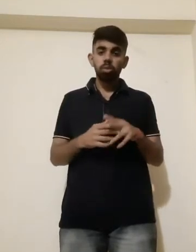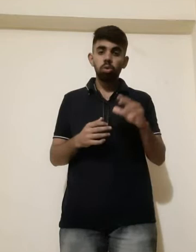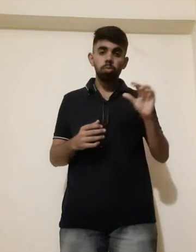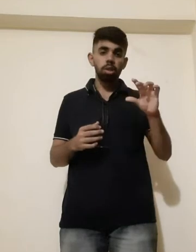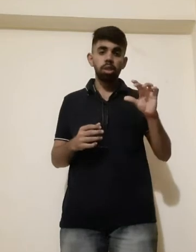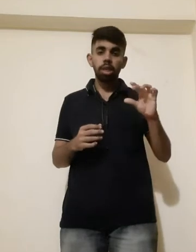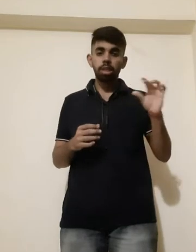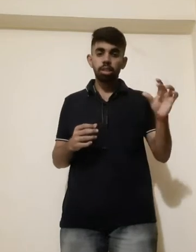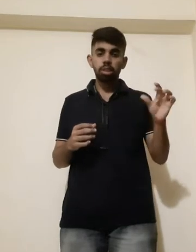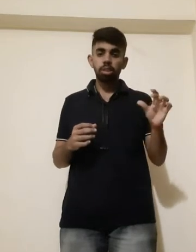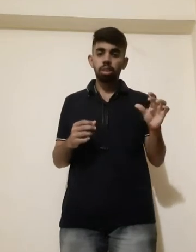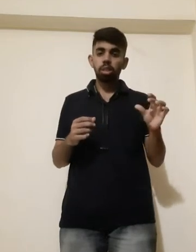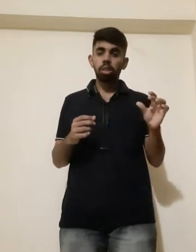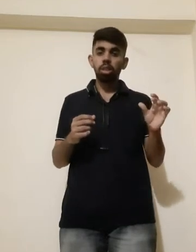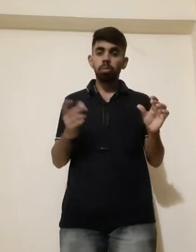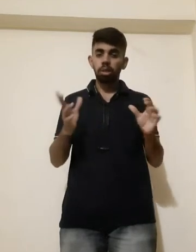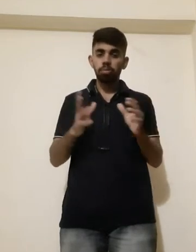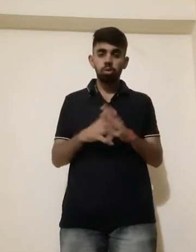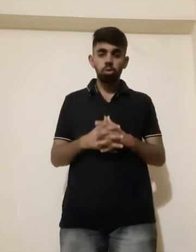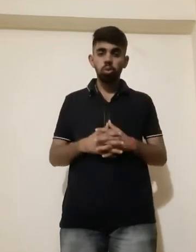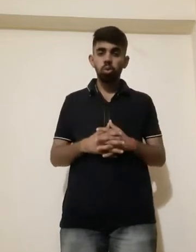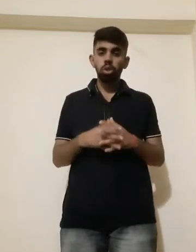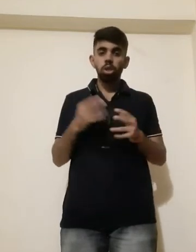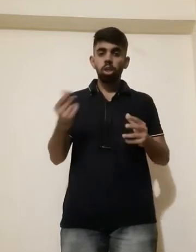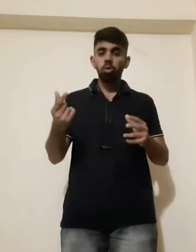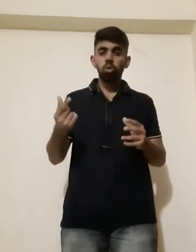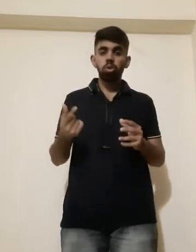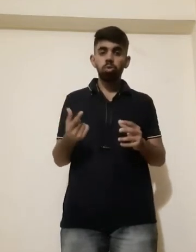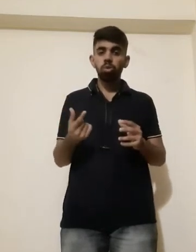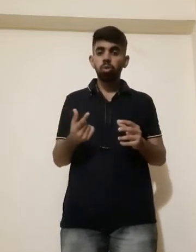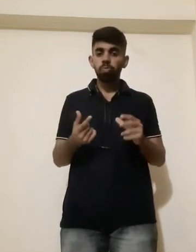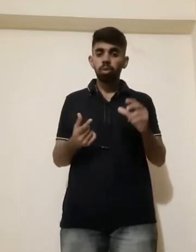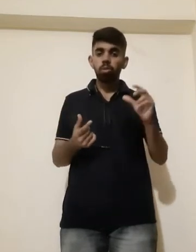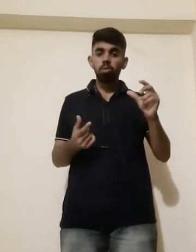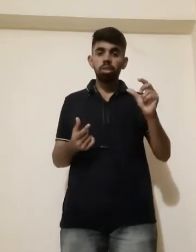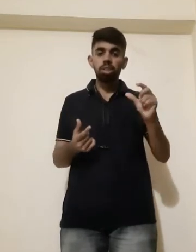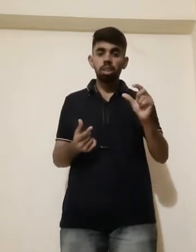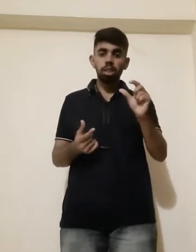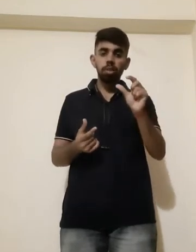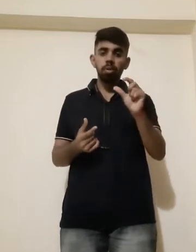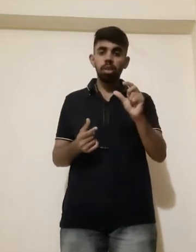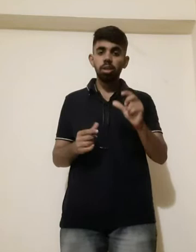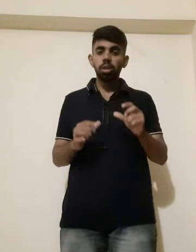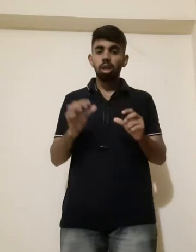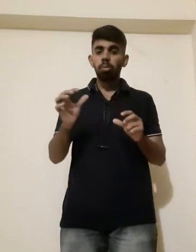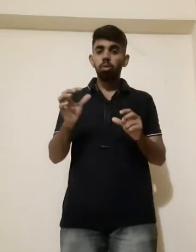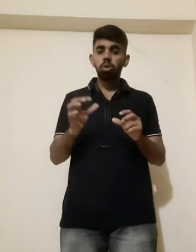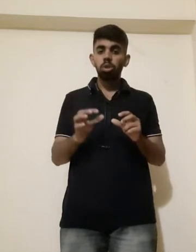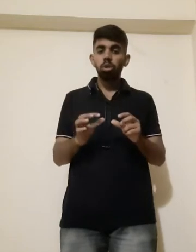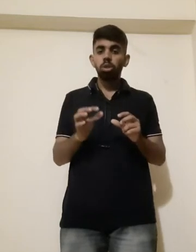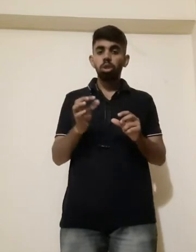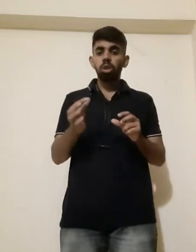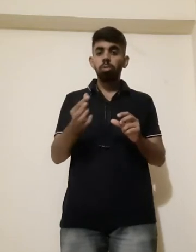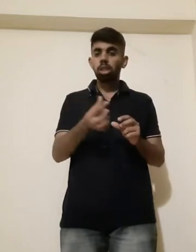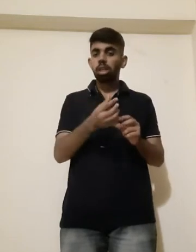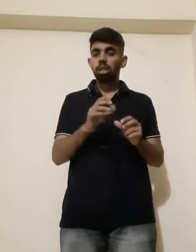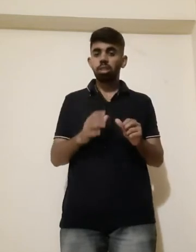about method and constructor deeply. So in today's video we will see deeply about method and